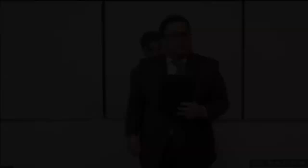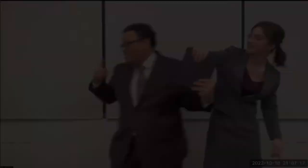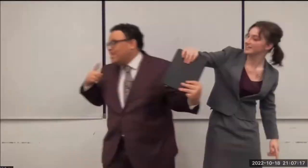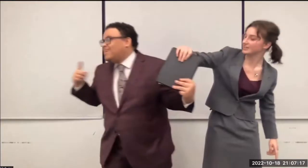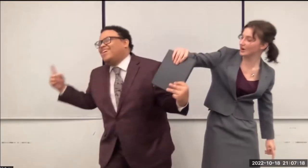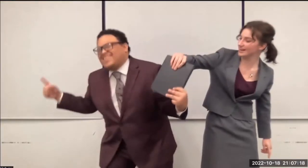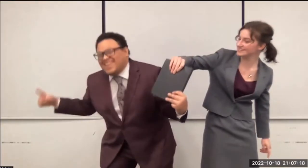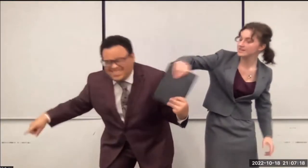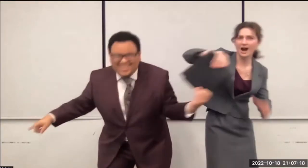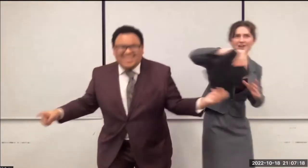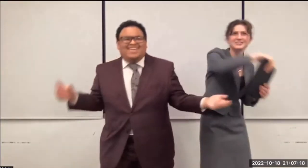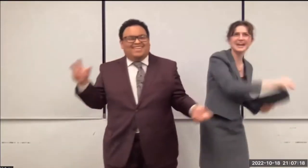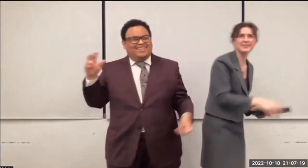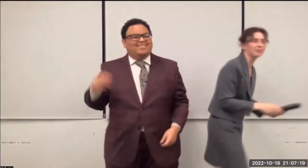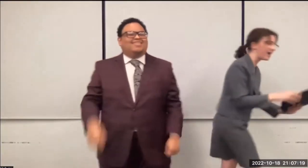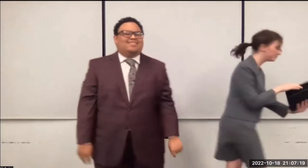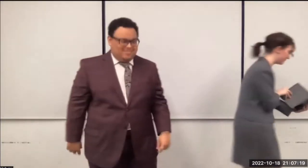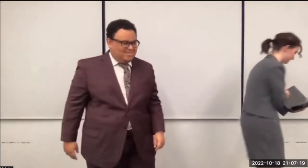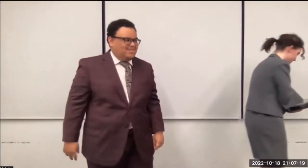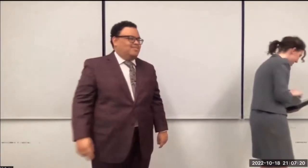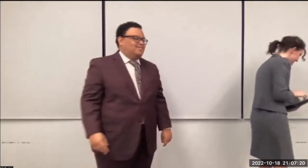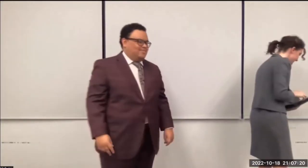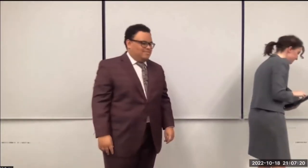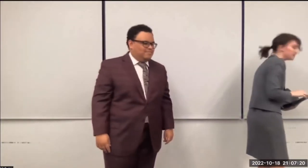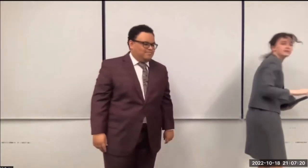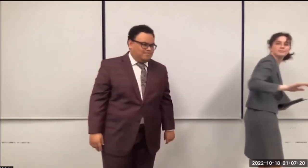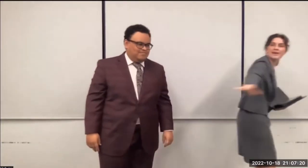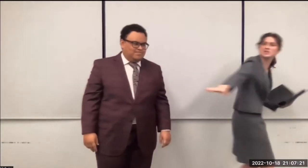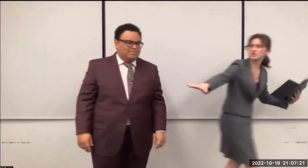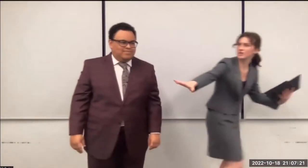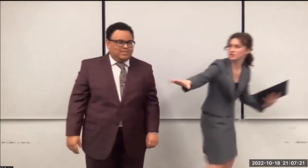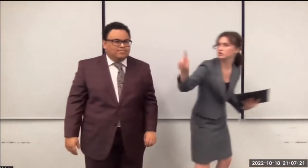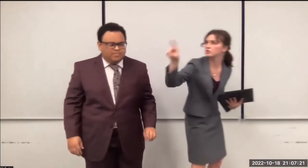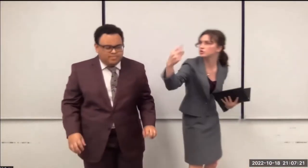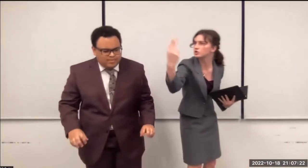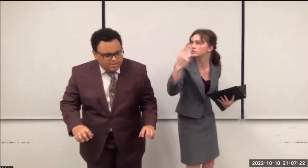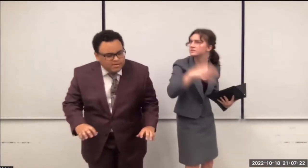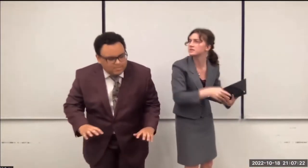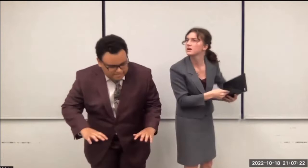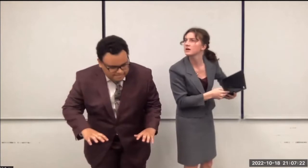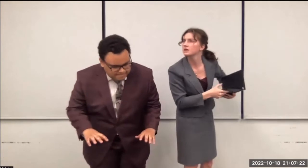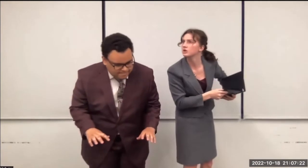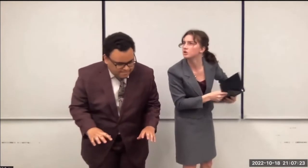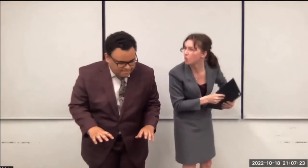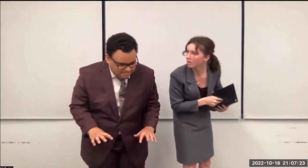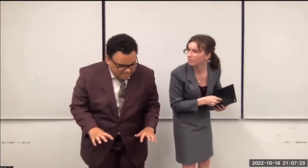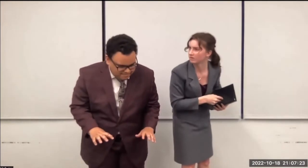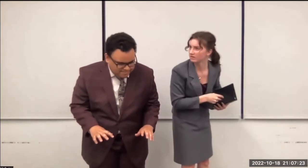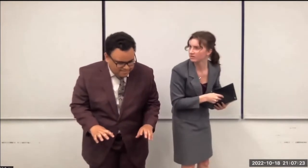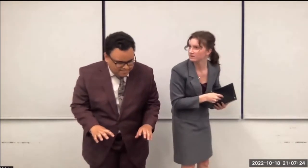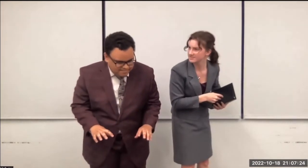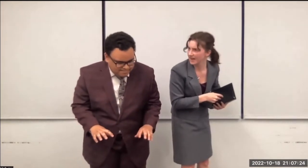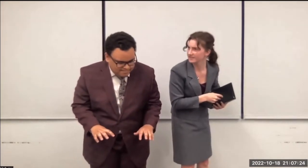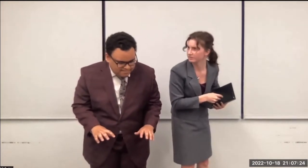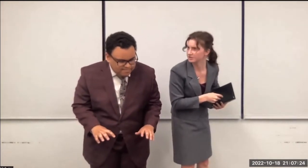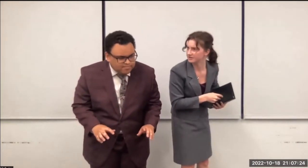They couldn't understand the problem. Just make sure that you use normal sign language, okay?